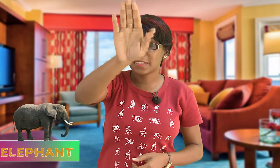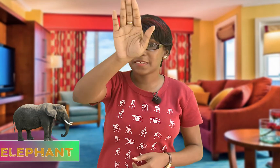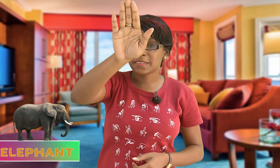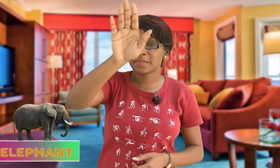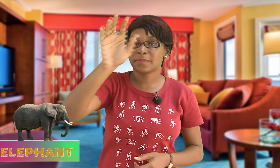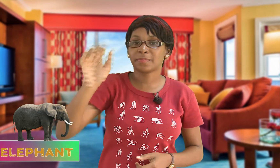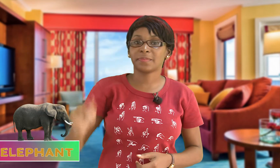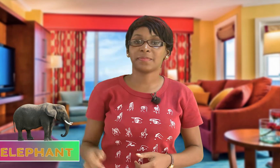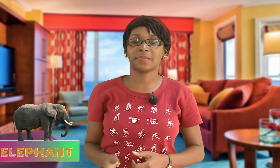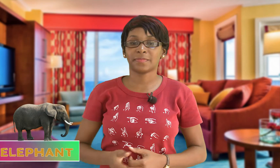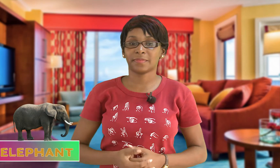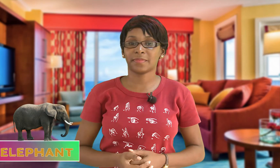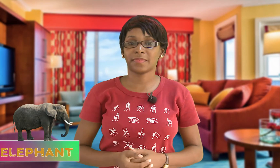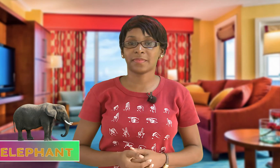elephant,